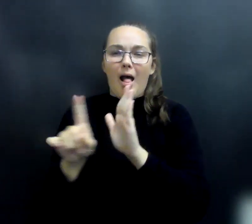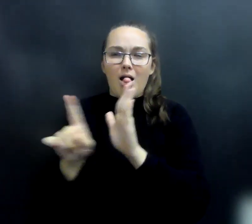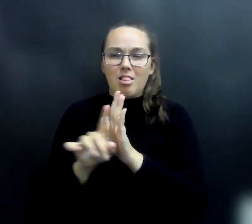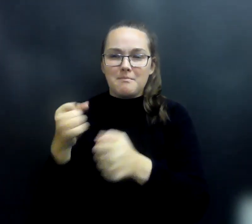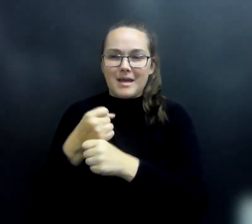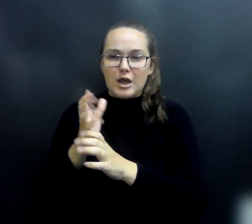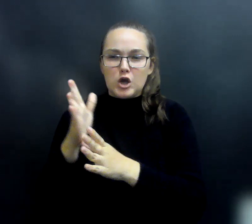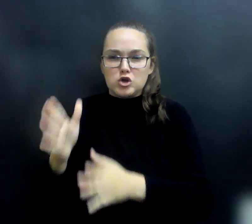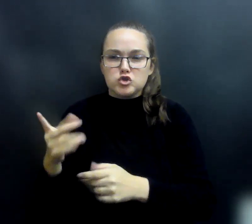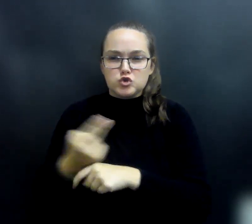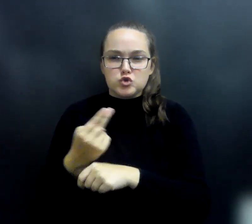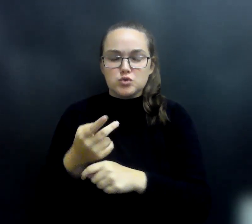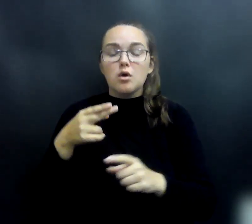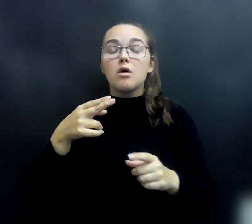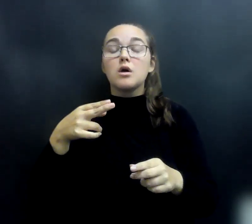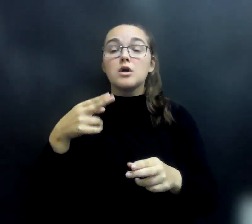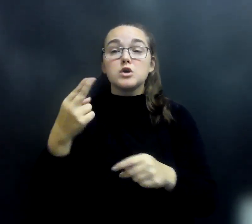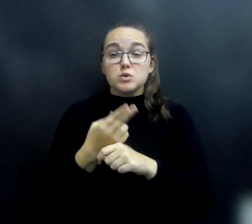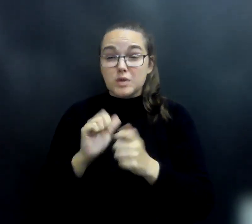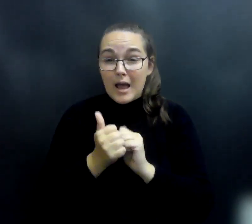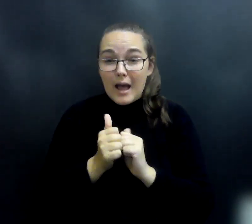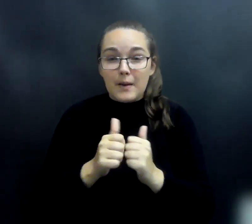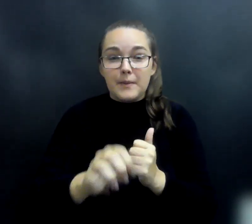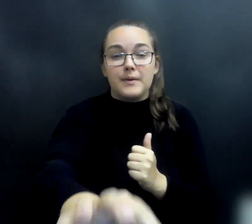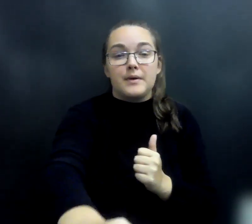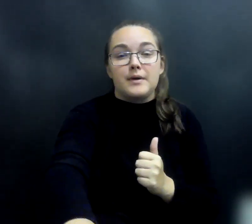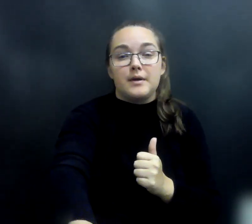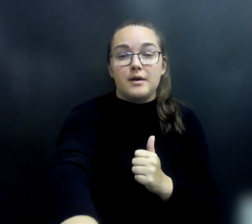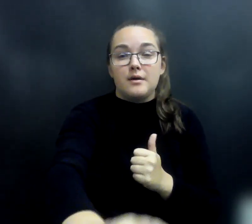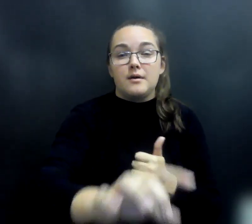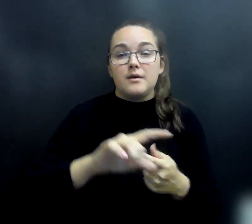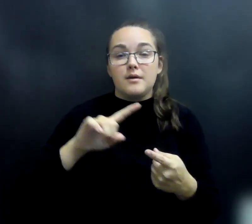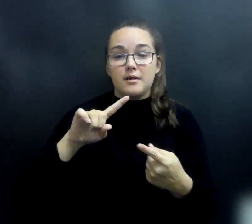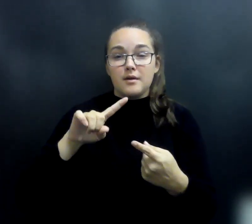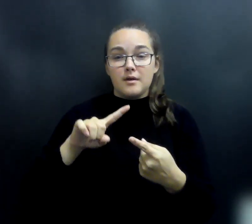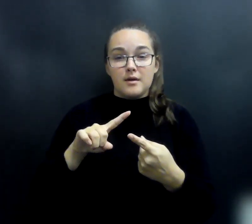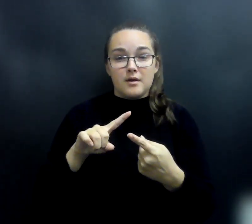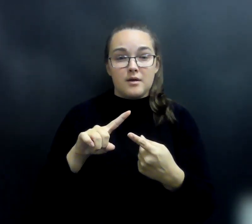ingredients included charcoal, skim milk, and dried horse dung.